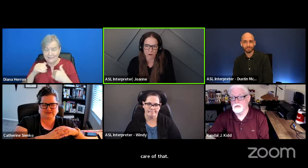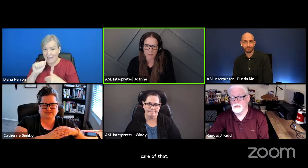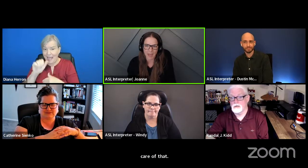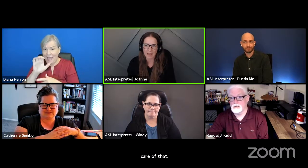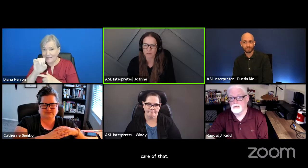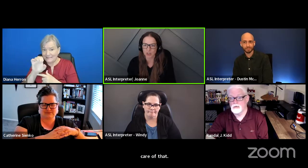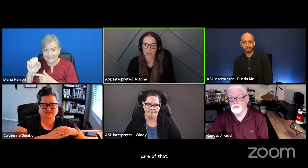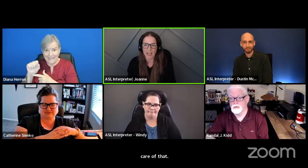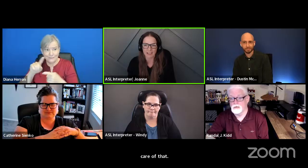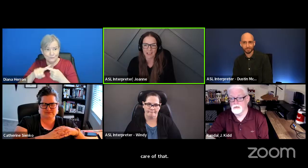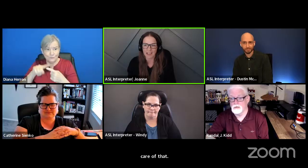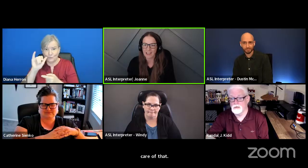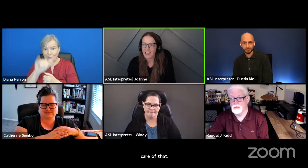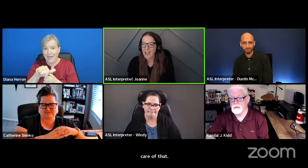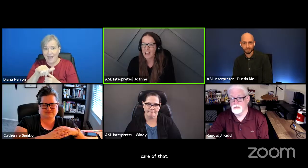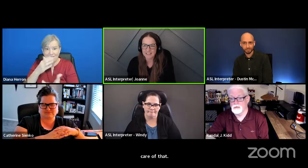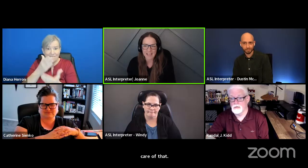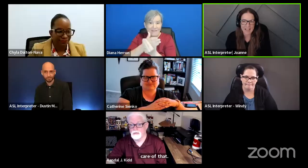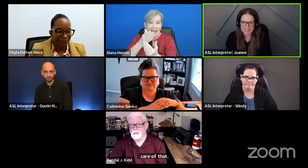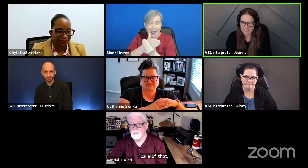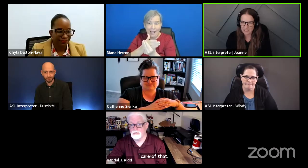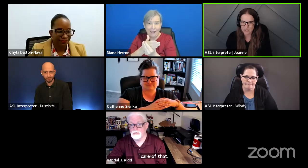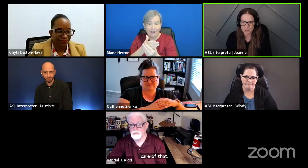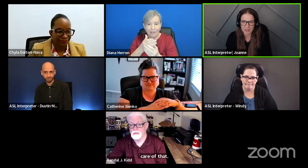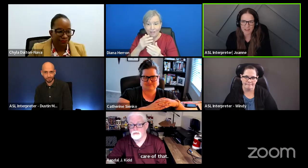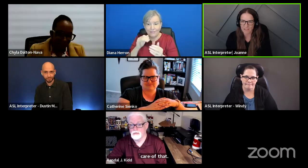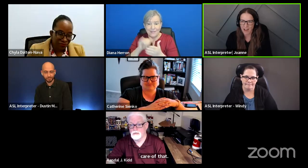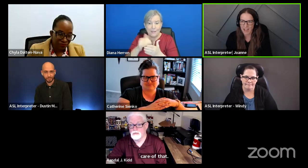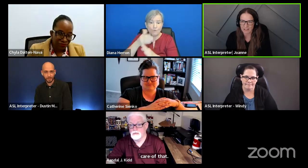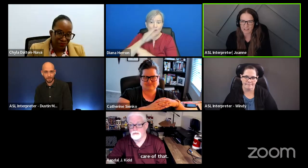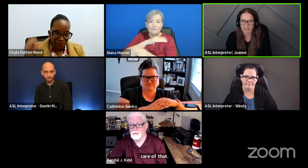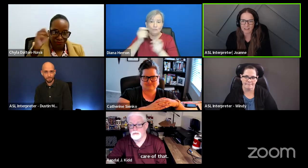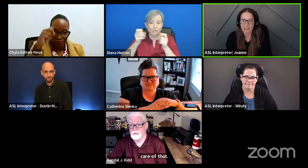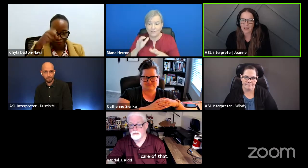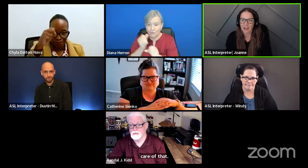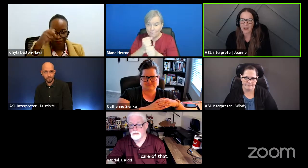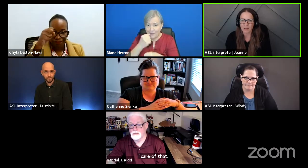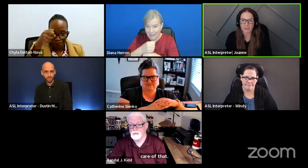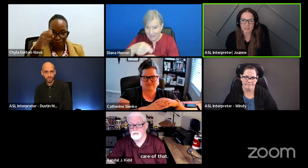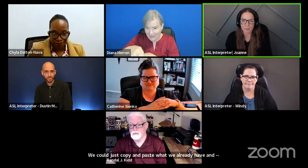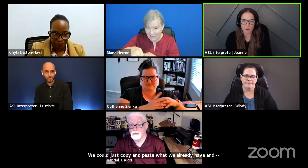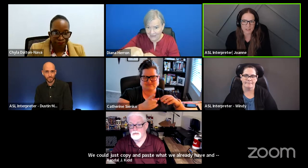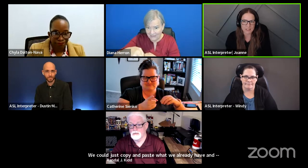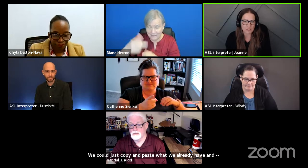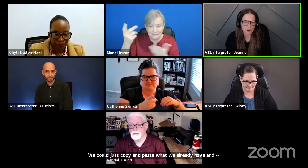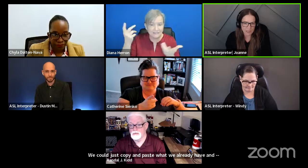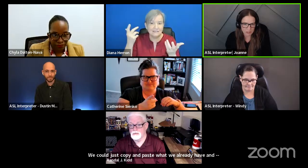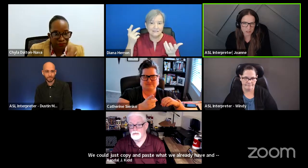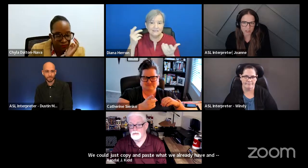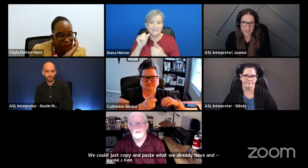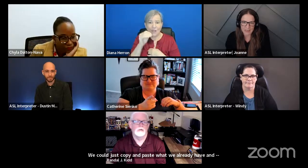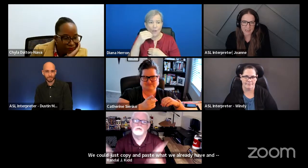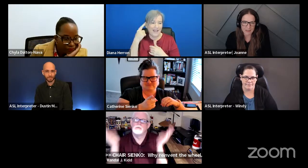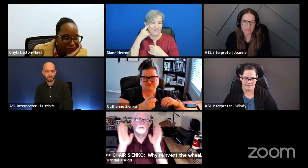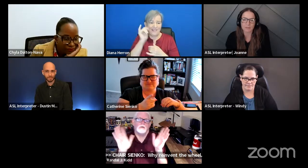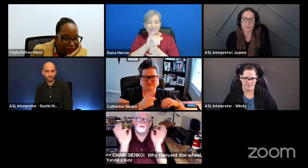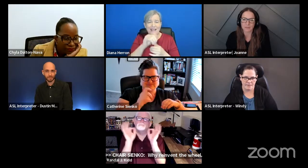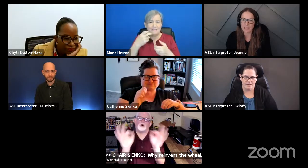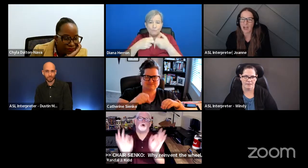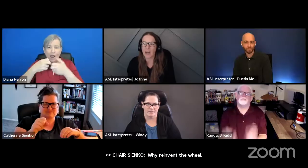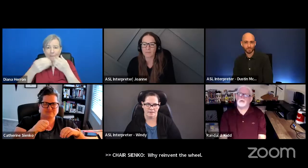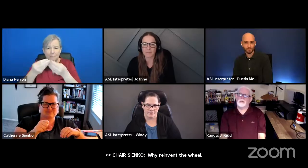use that format. I'm sure Kyla has access to that file that the previous director